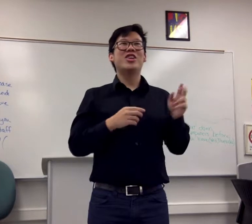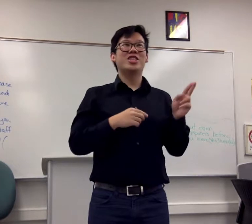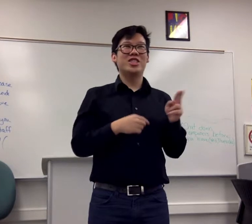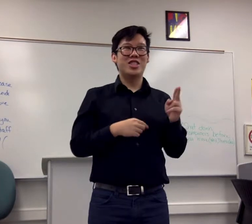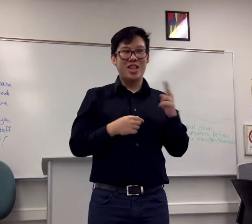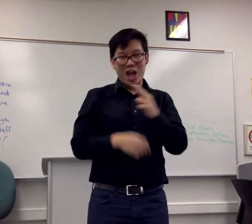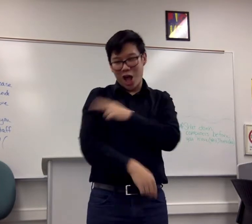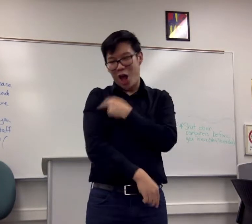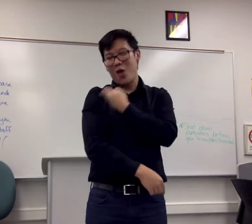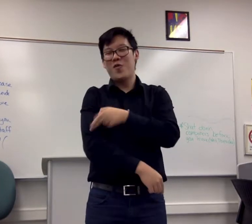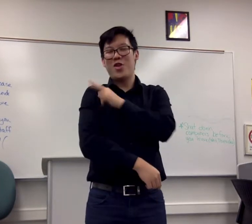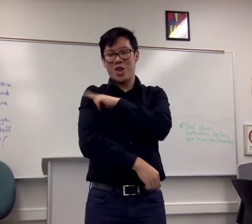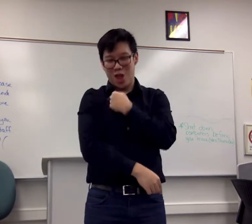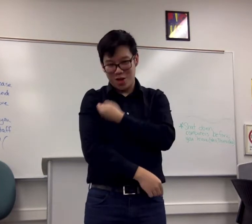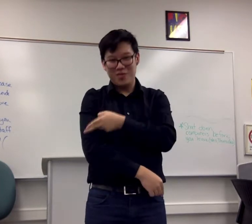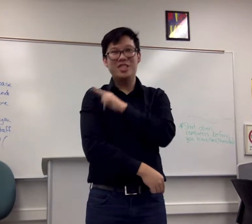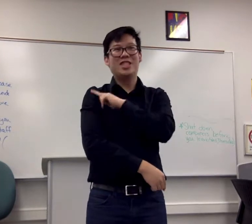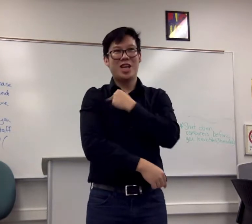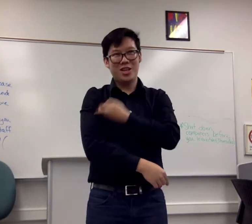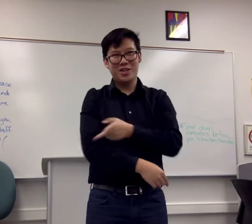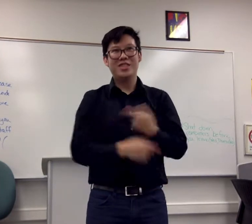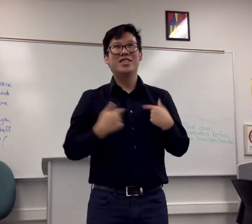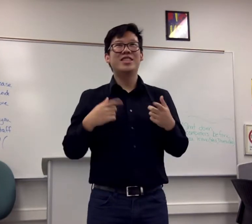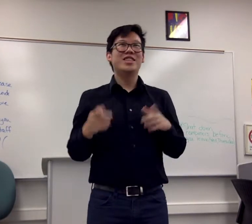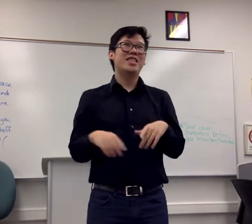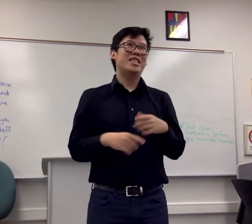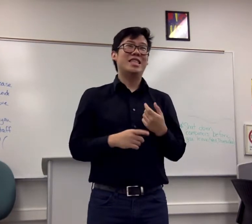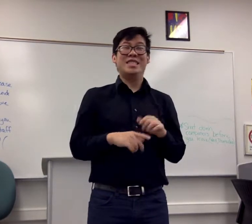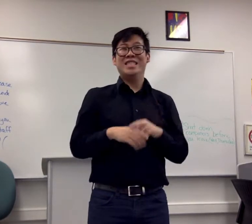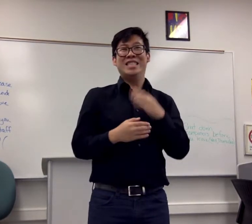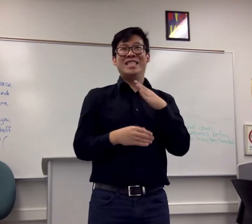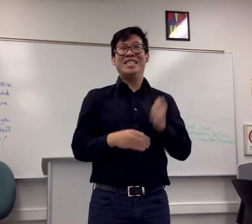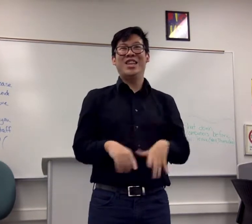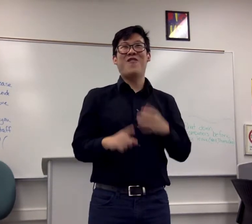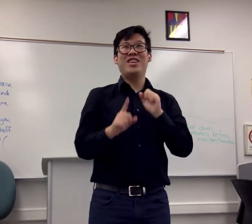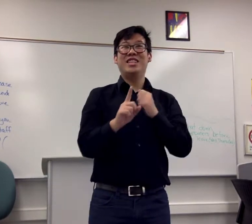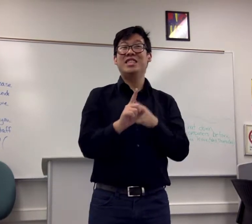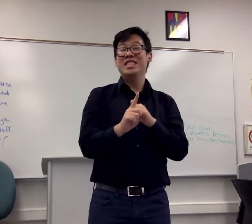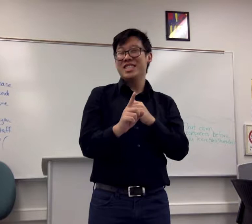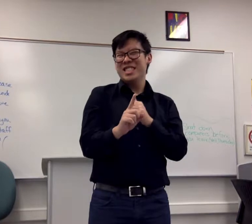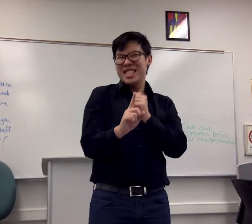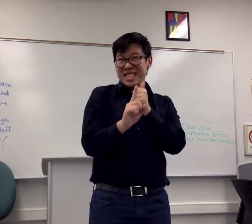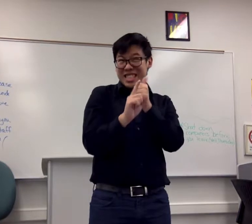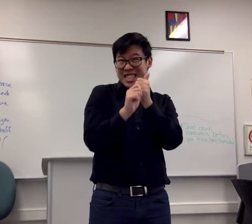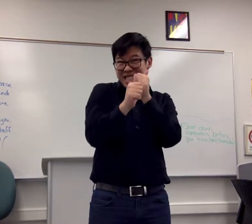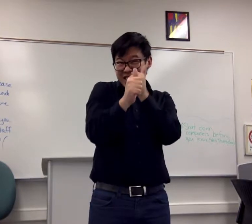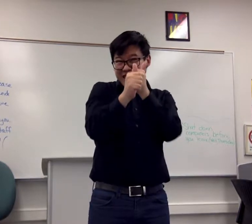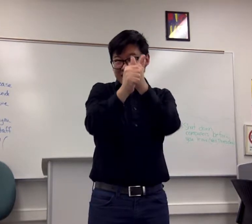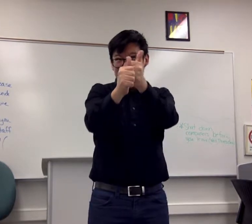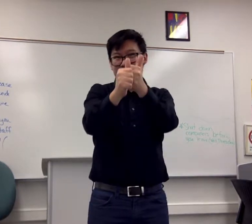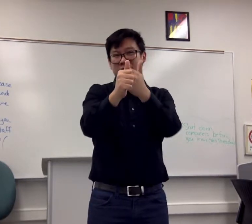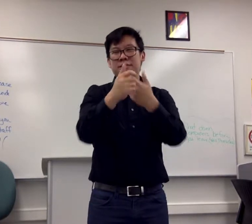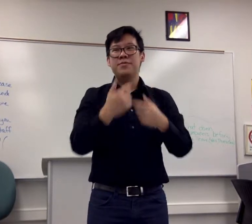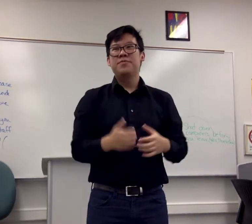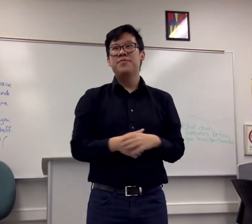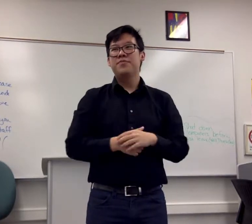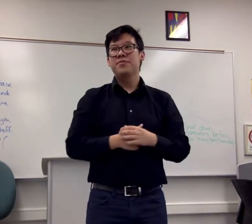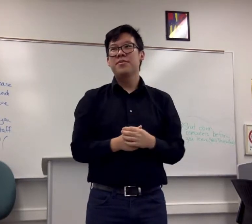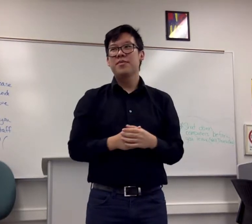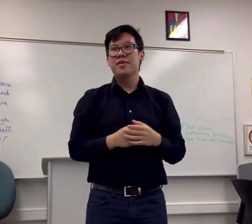And I guess it never caught up to him until he was on this show with Dr. Now. And